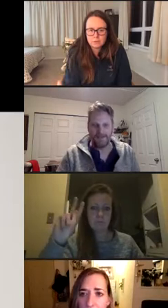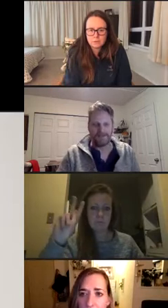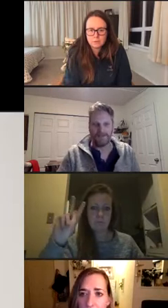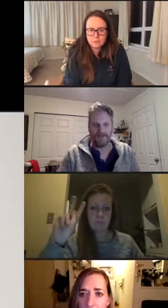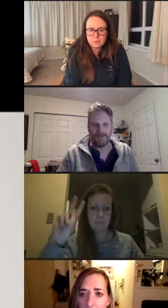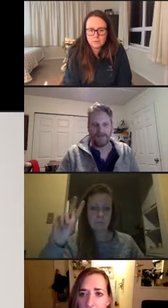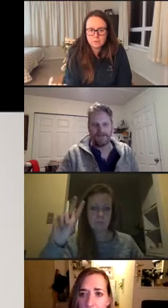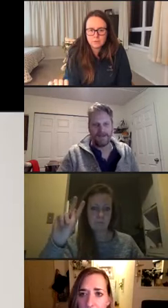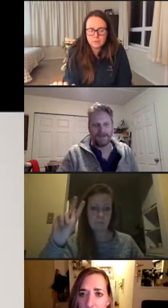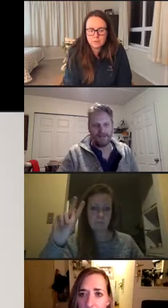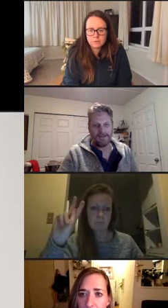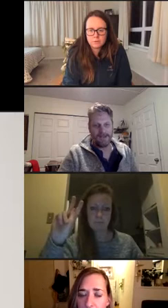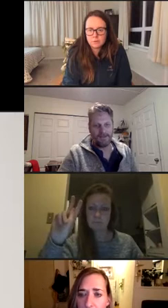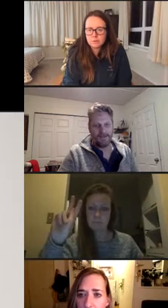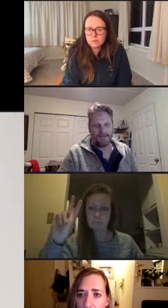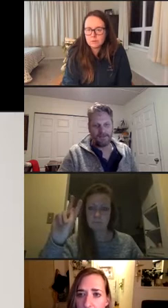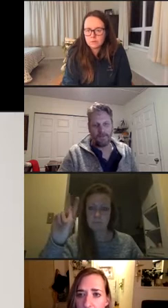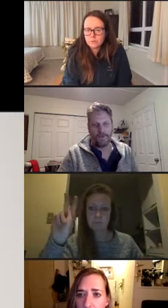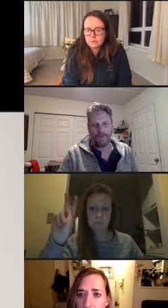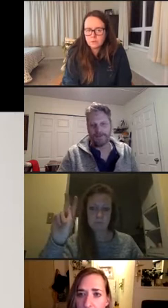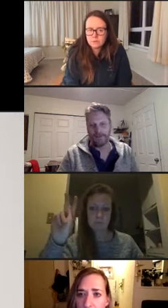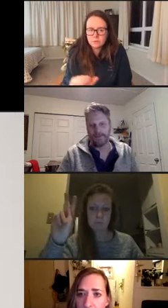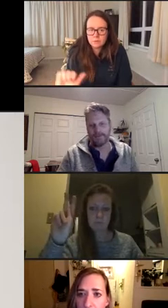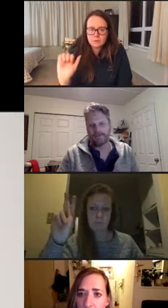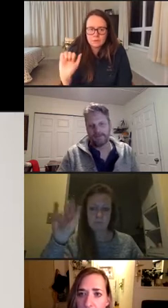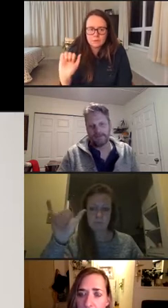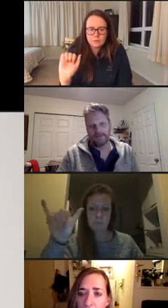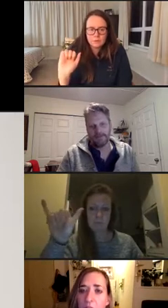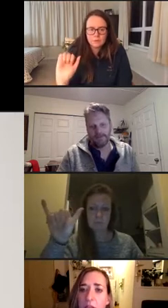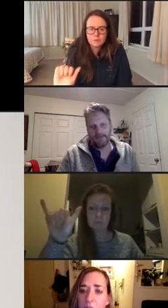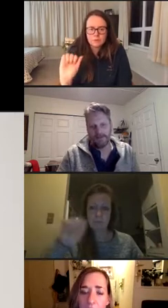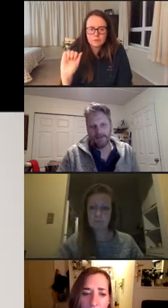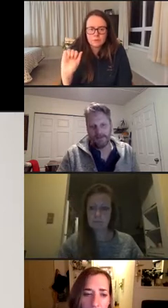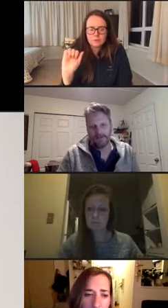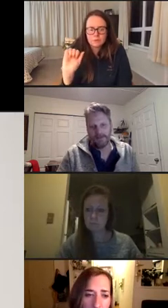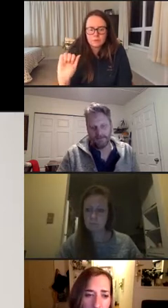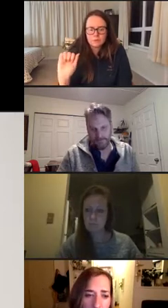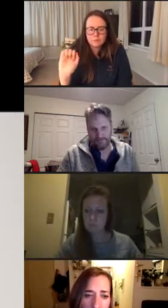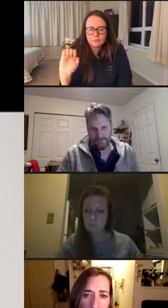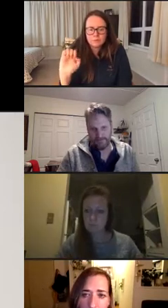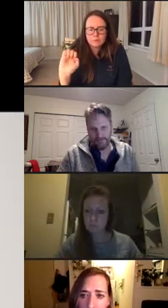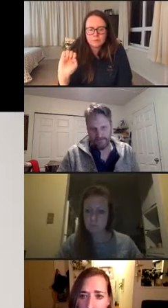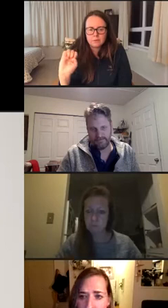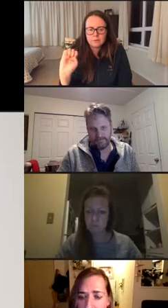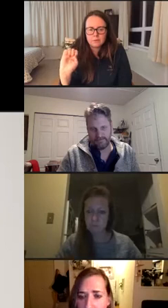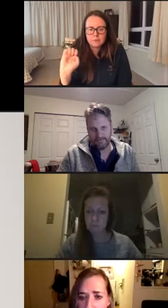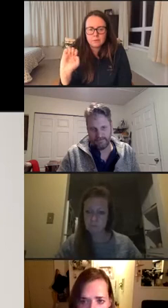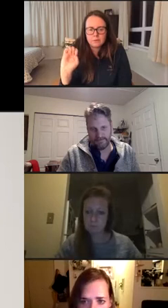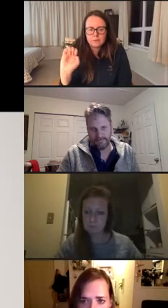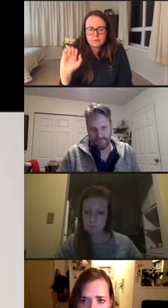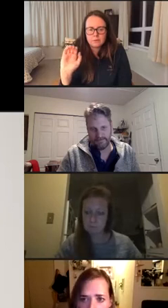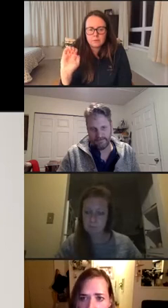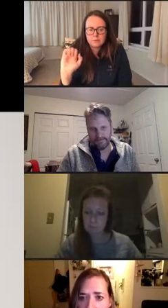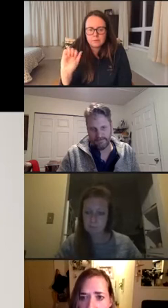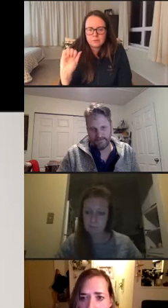stamp it, and you're totally right. Ideally, you try and keep your hand sort of in one isolated place. So that so if you're doing like your name